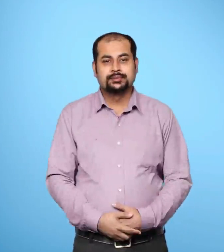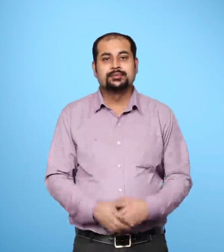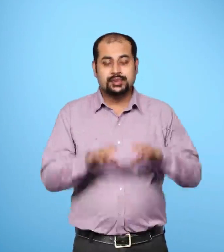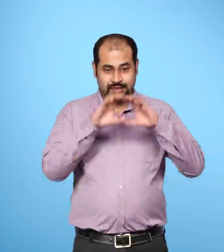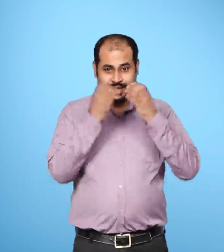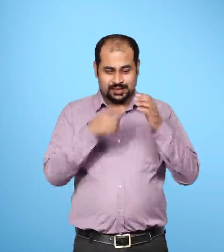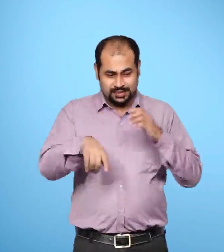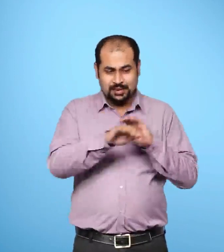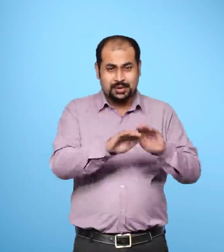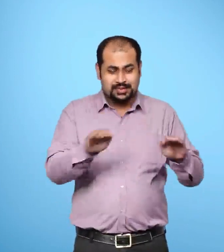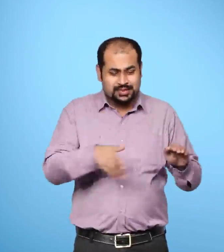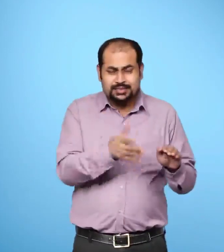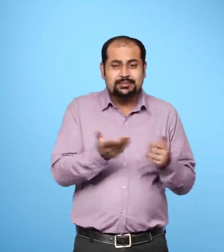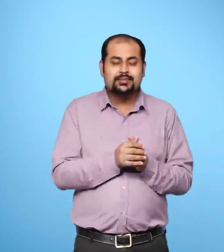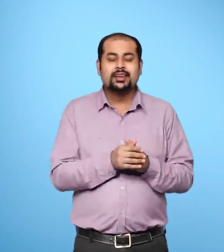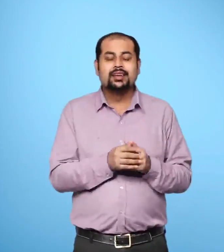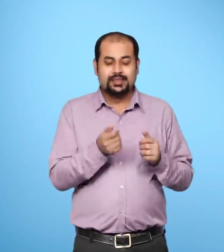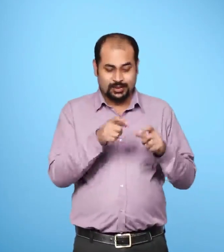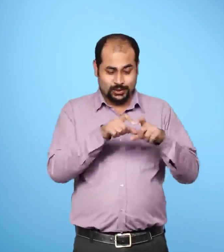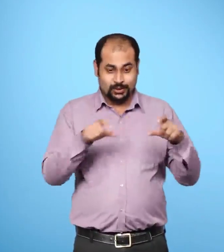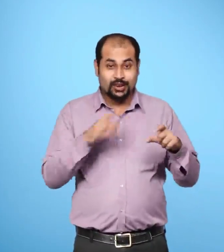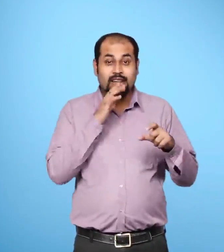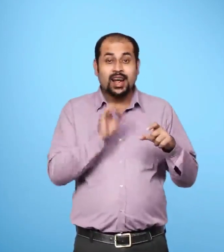do similar exercise in the class with the help of Play Money.